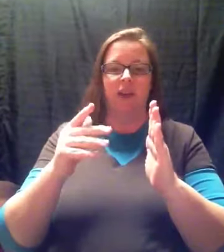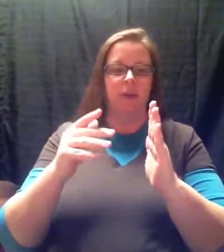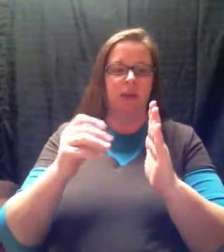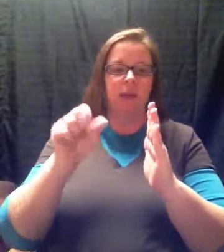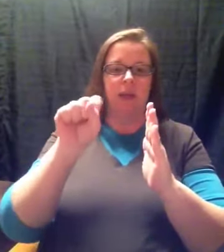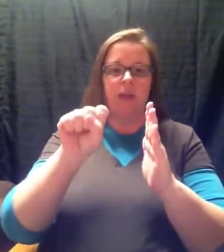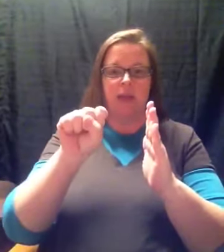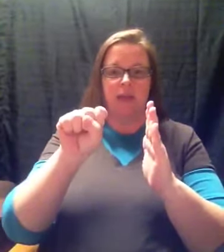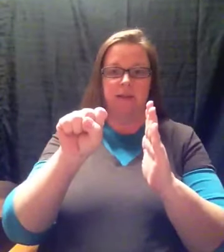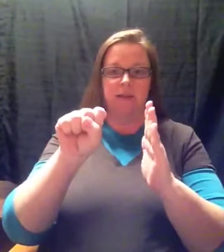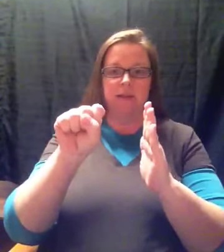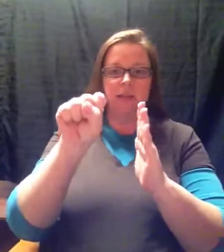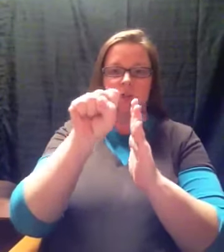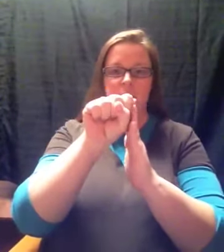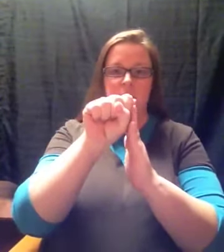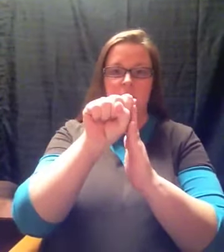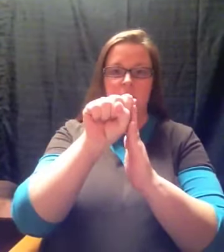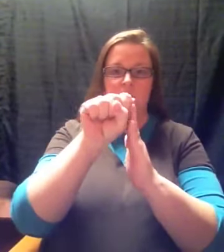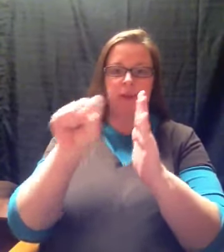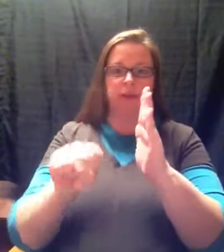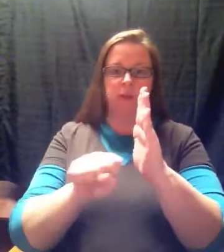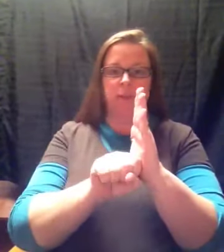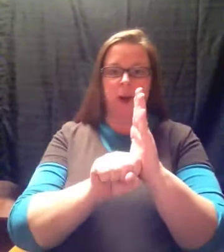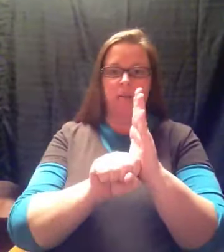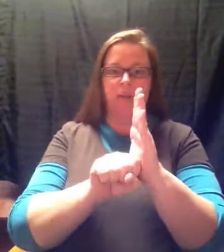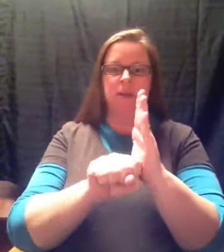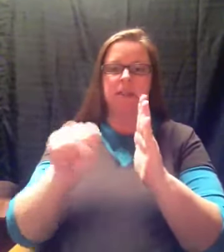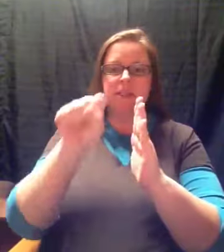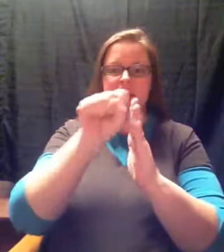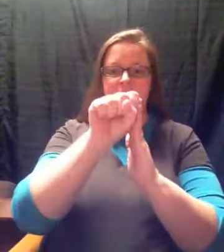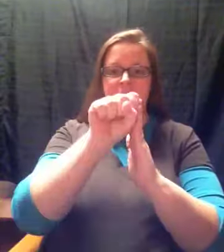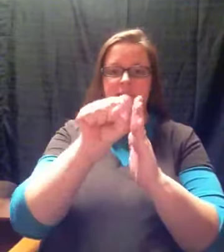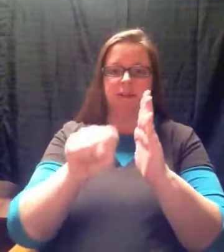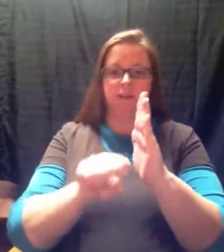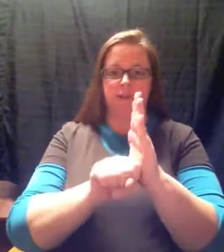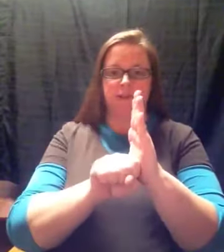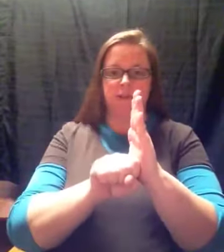go S, top to bottom. State.